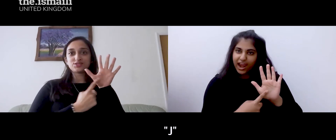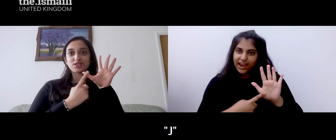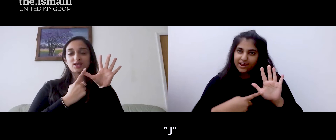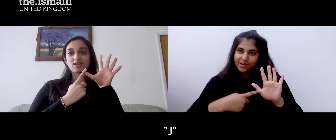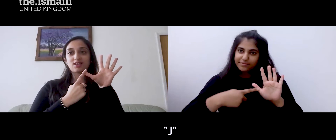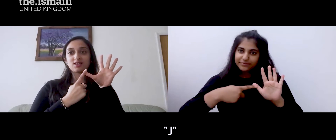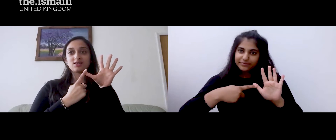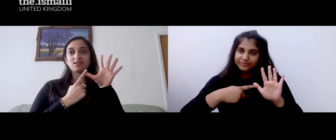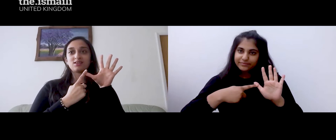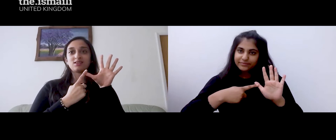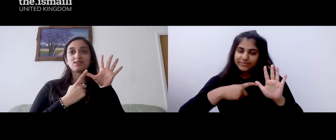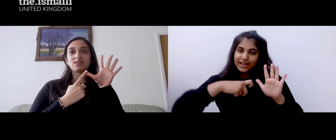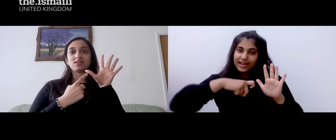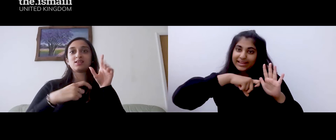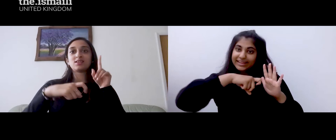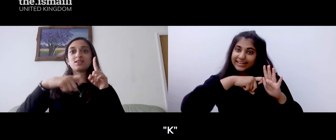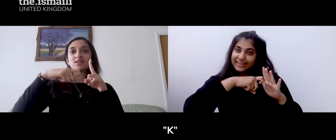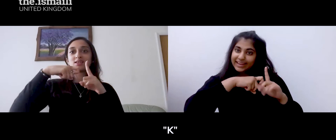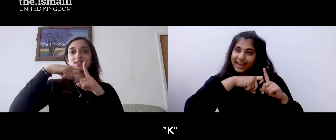J,